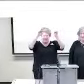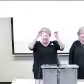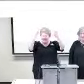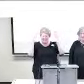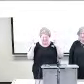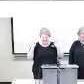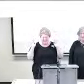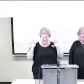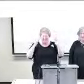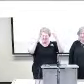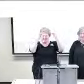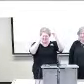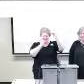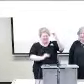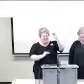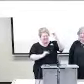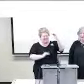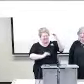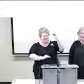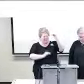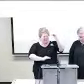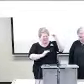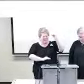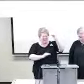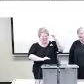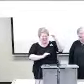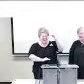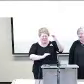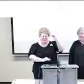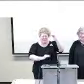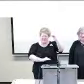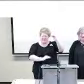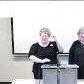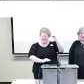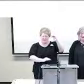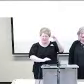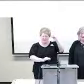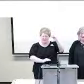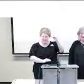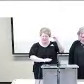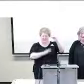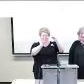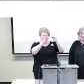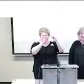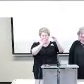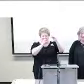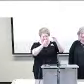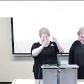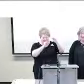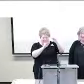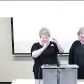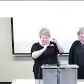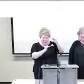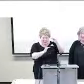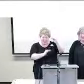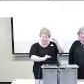6 a.m whenever you get up until probably shouldn't be later than 10 or 11 p.m because we need to be in bed you put down